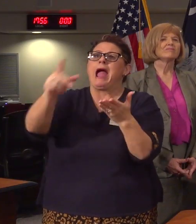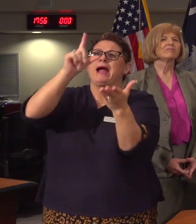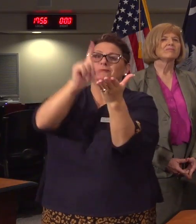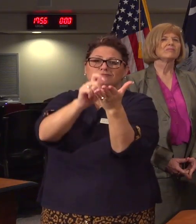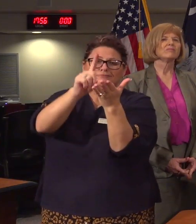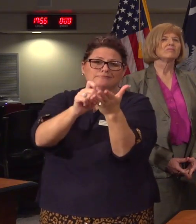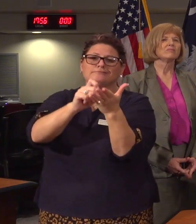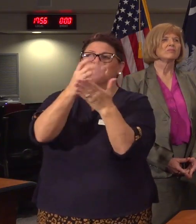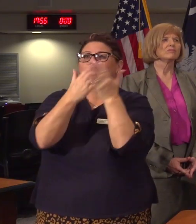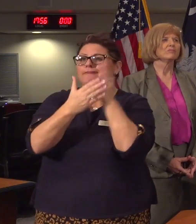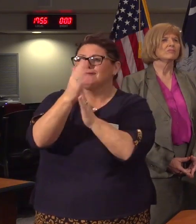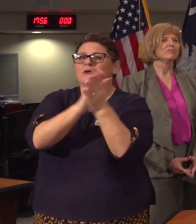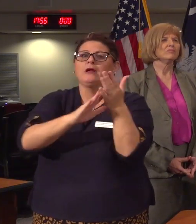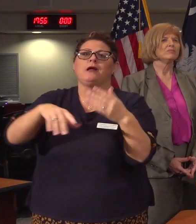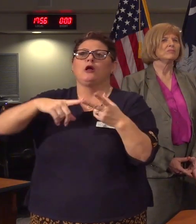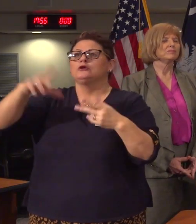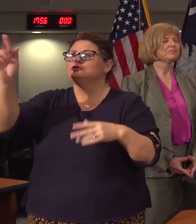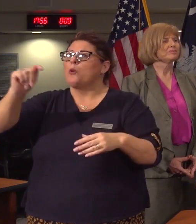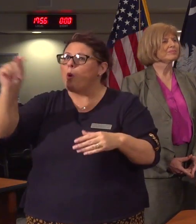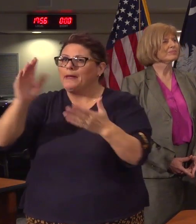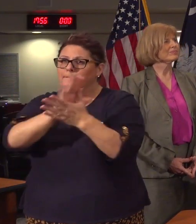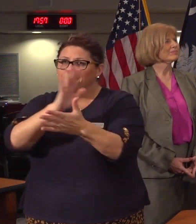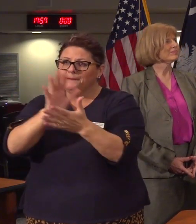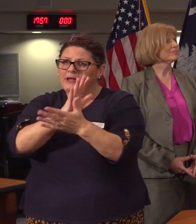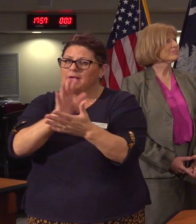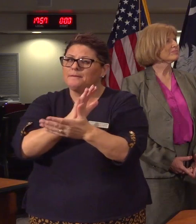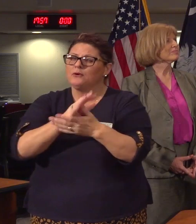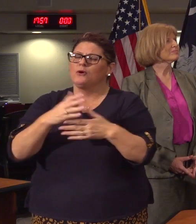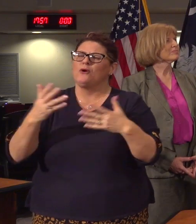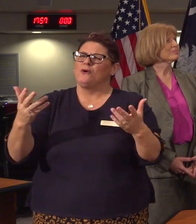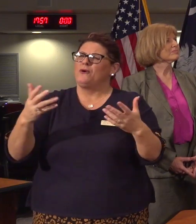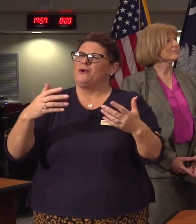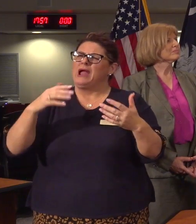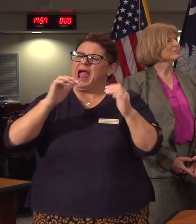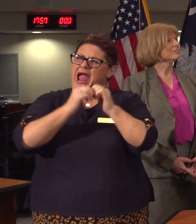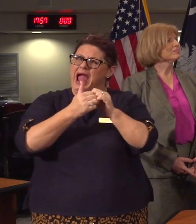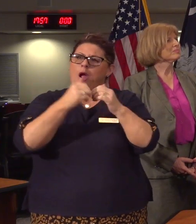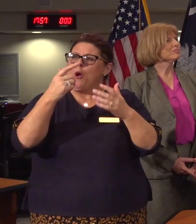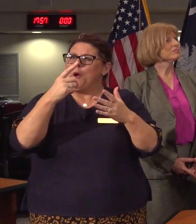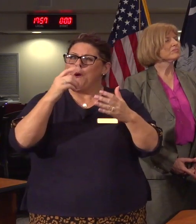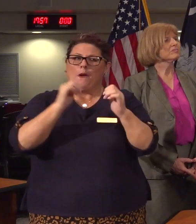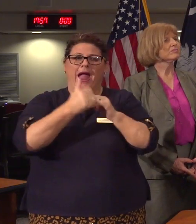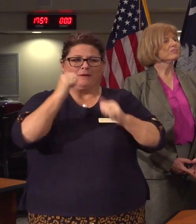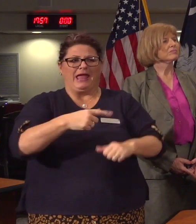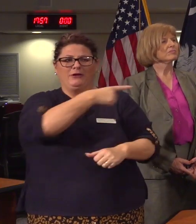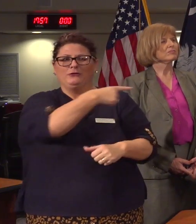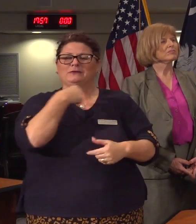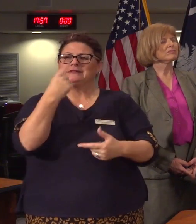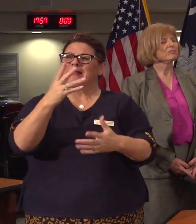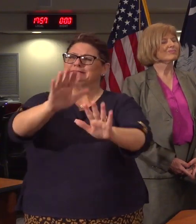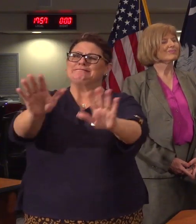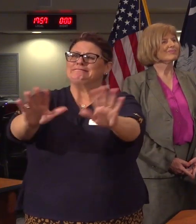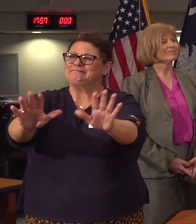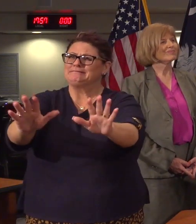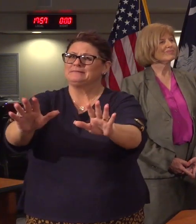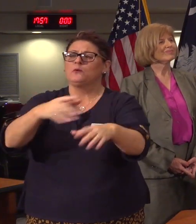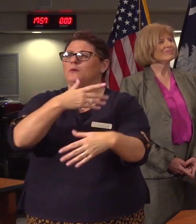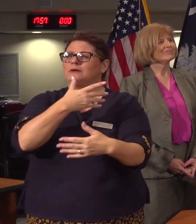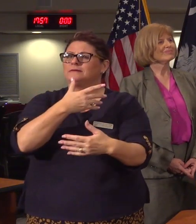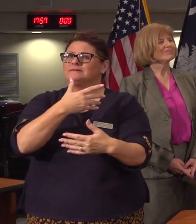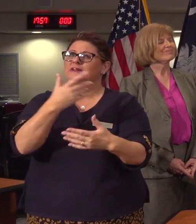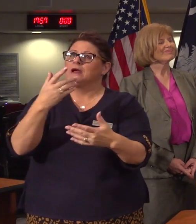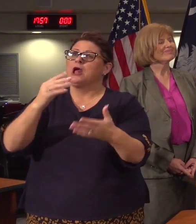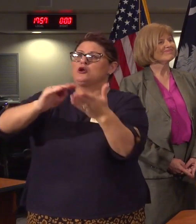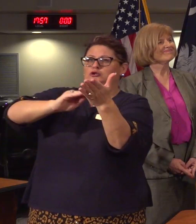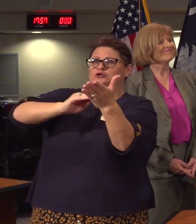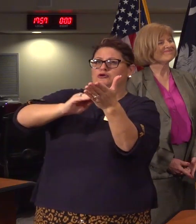think there's like any urgent supplies they need in order to combat this that they could really rush and buy this for it? Not necessarily, because there's soap and water. We